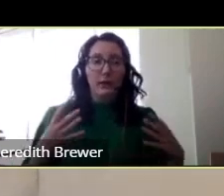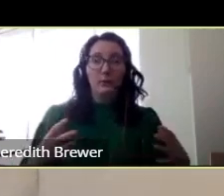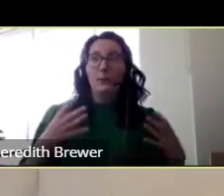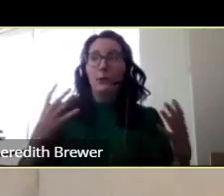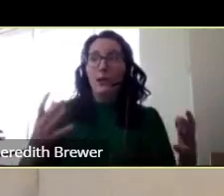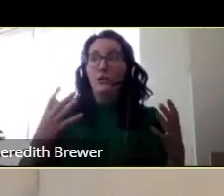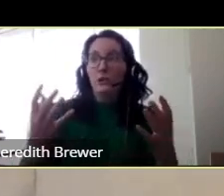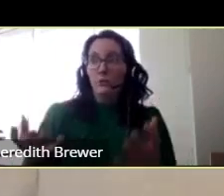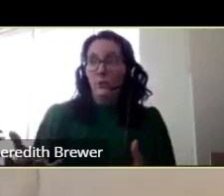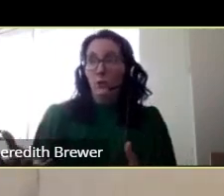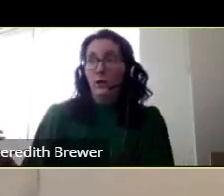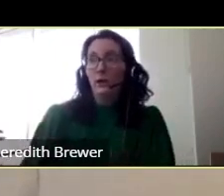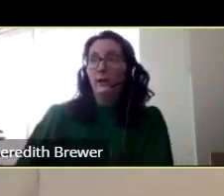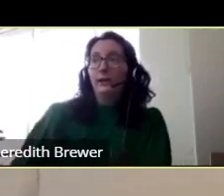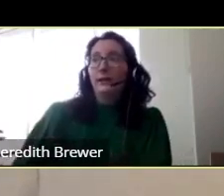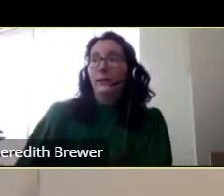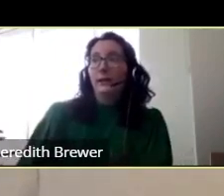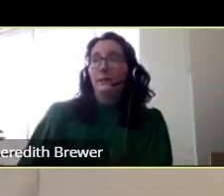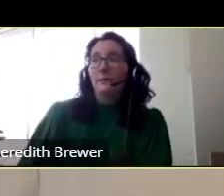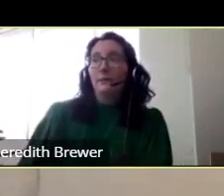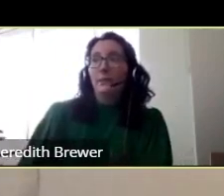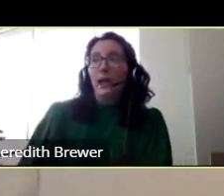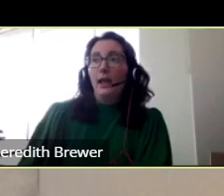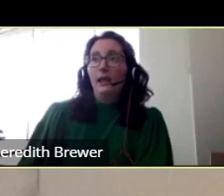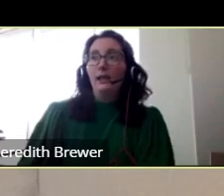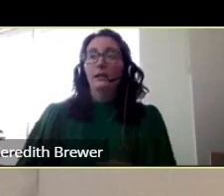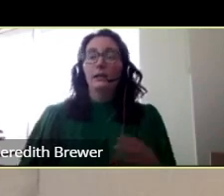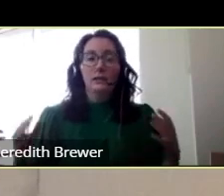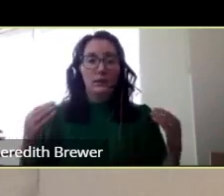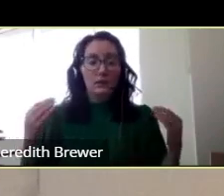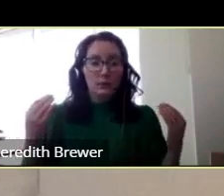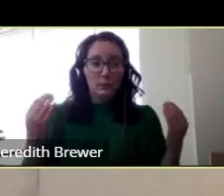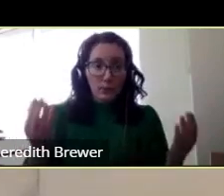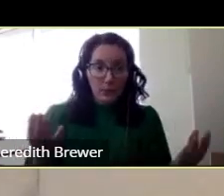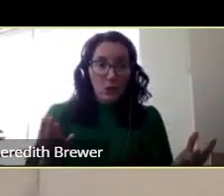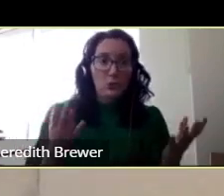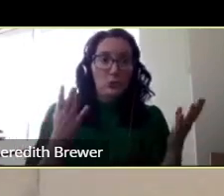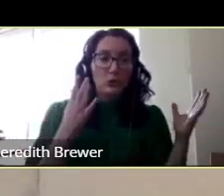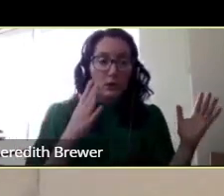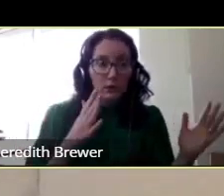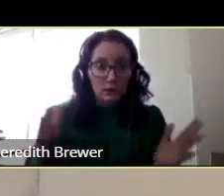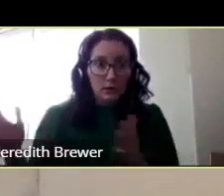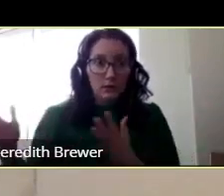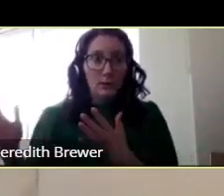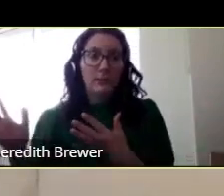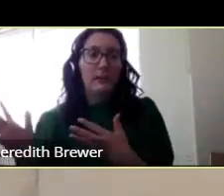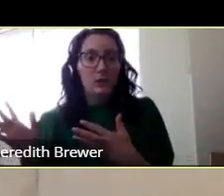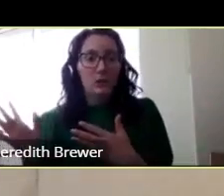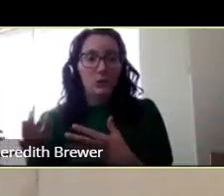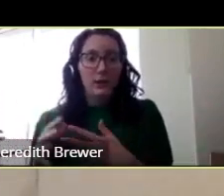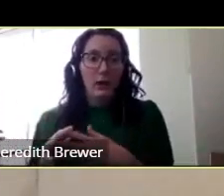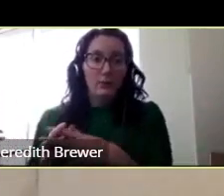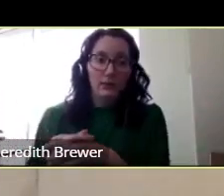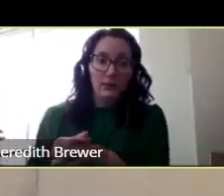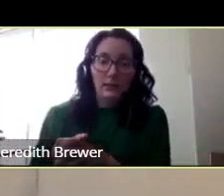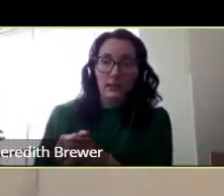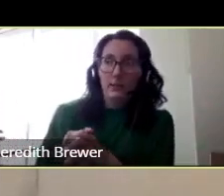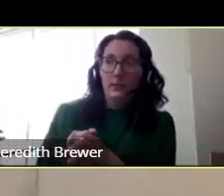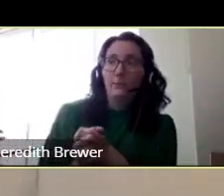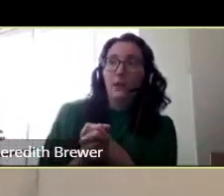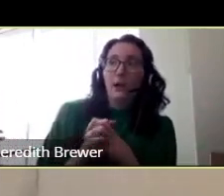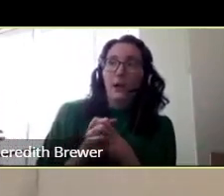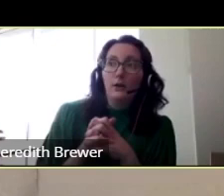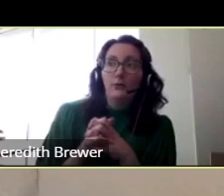be in preparation for a proposed complete new accountability